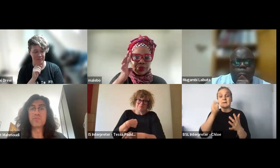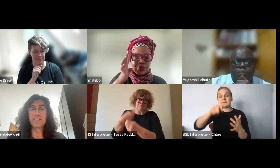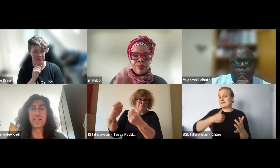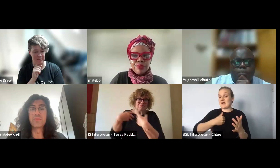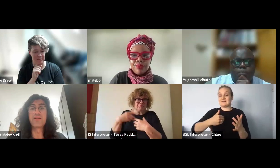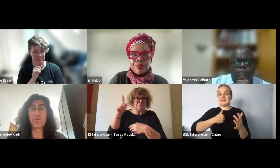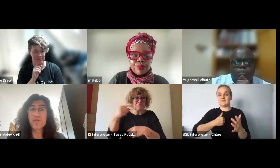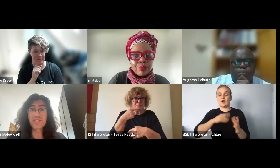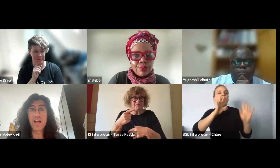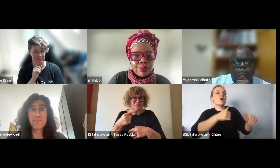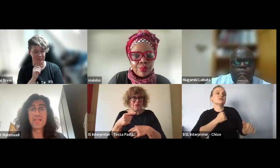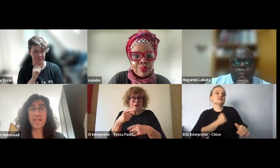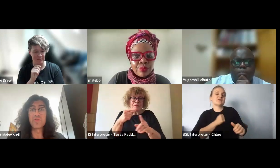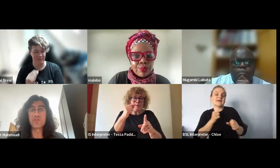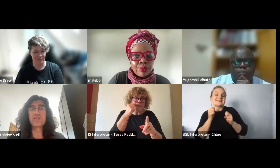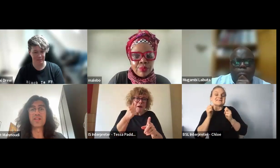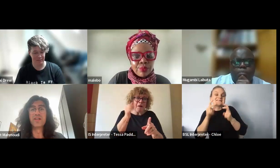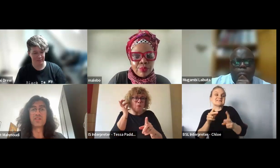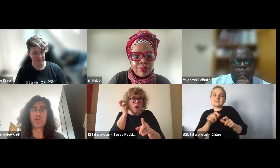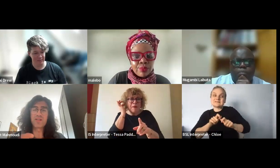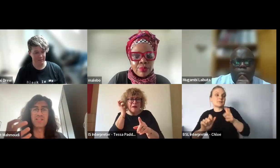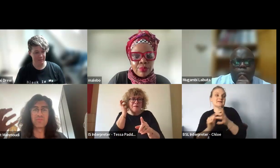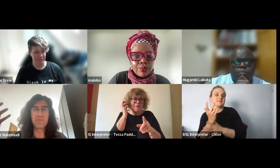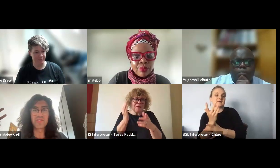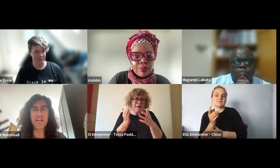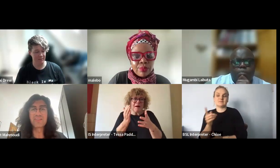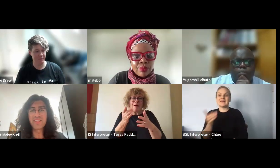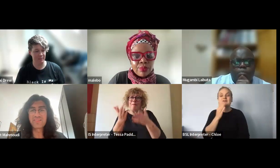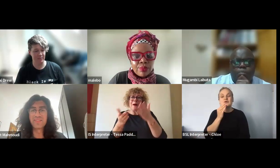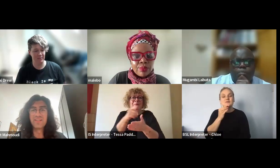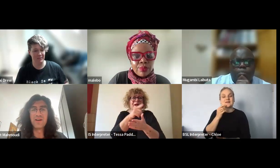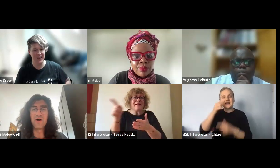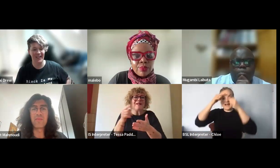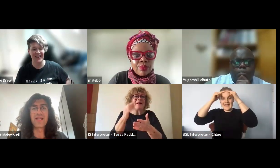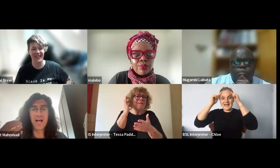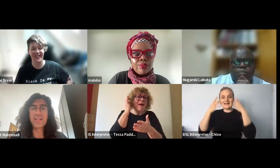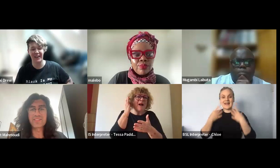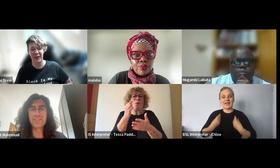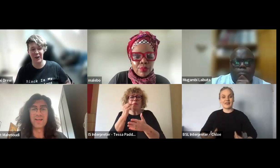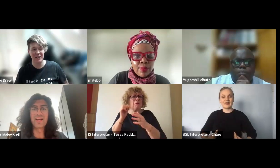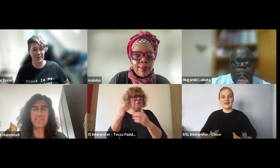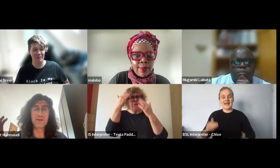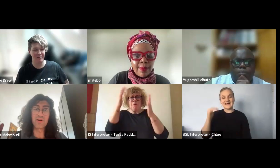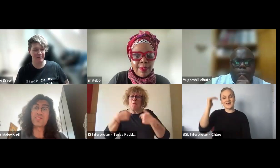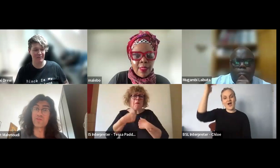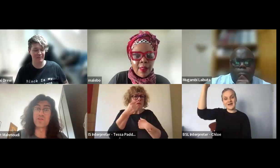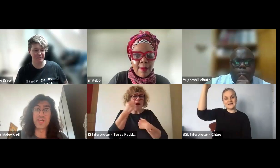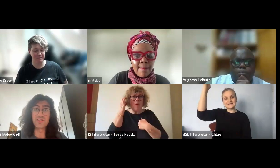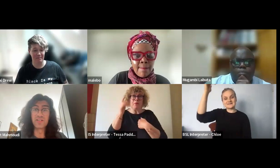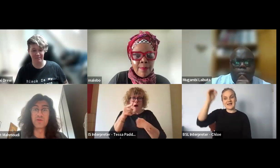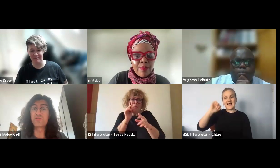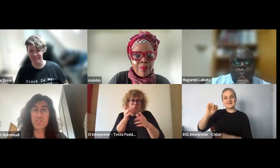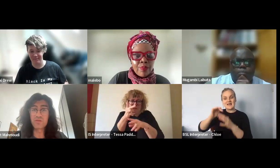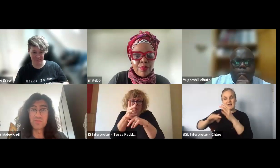system was still being developed. And for the time being, it was using the proxy of people's hair length and height as a proxy for